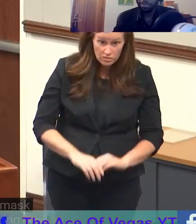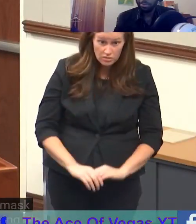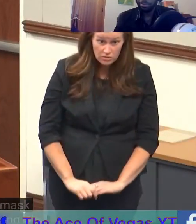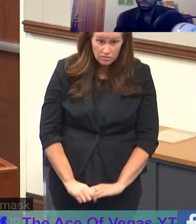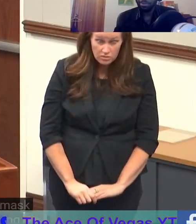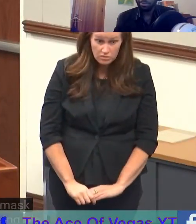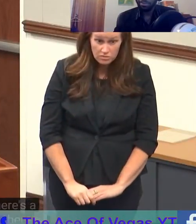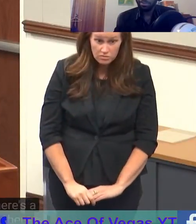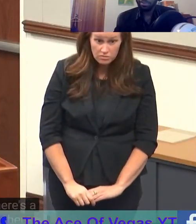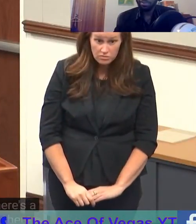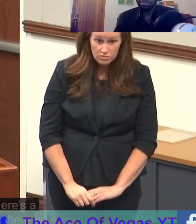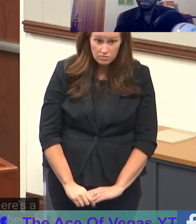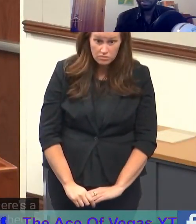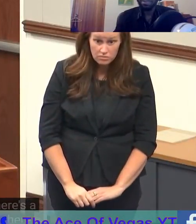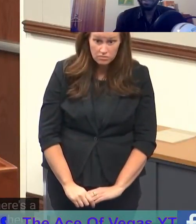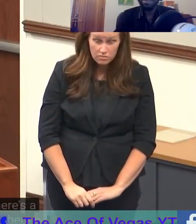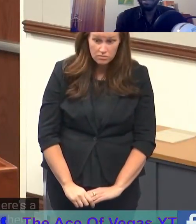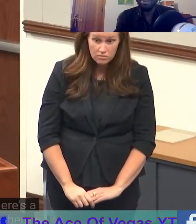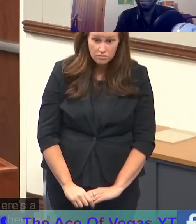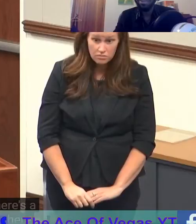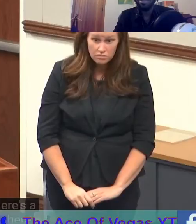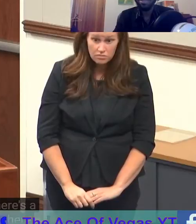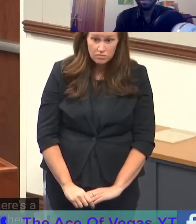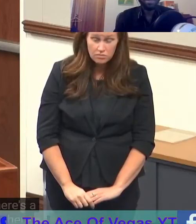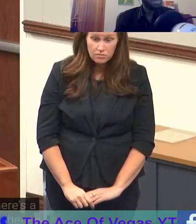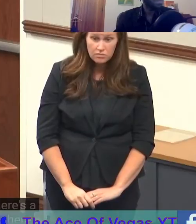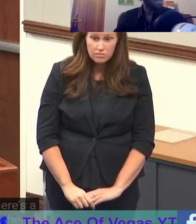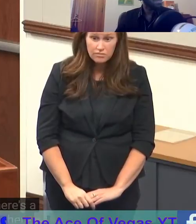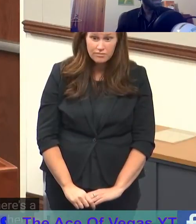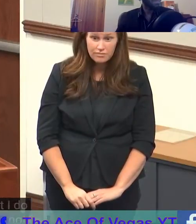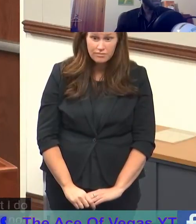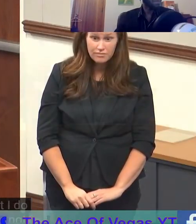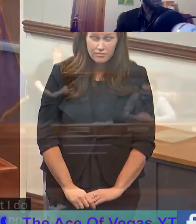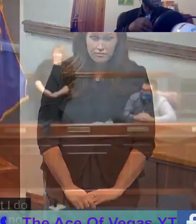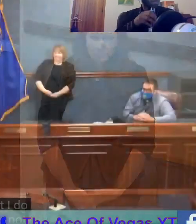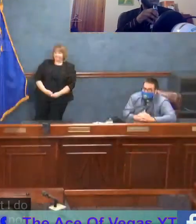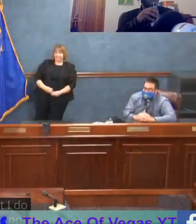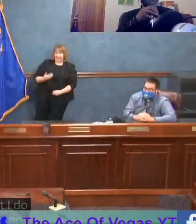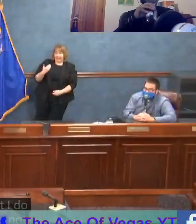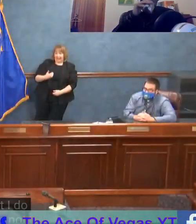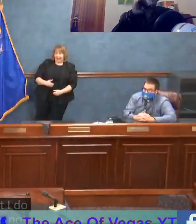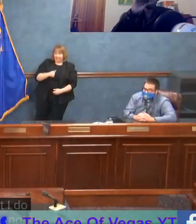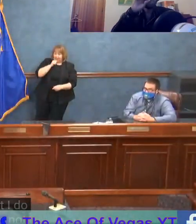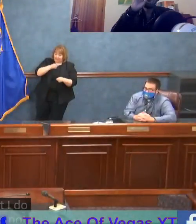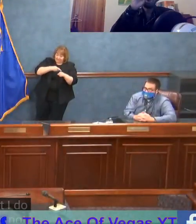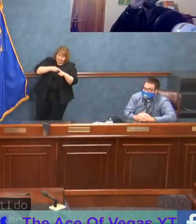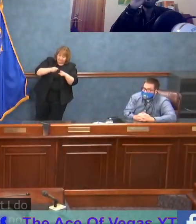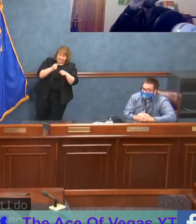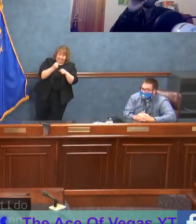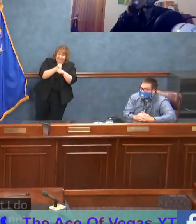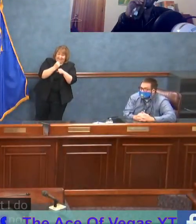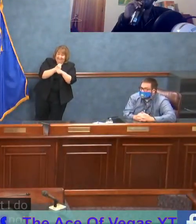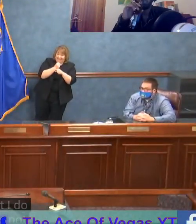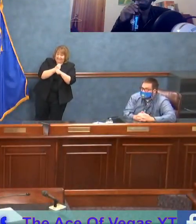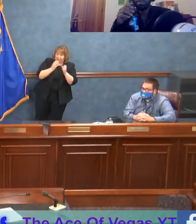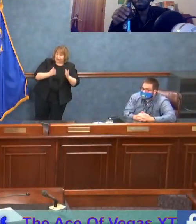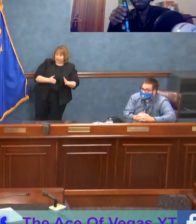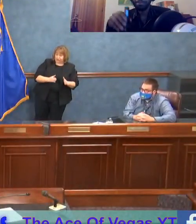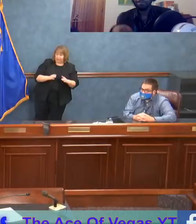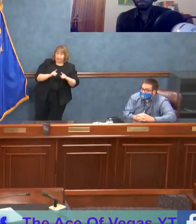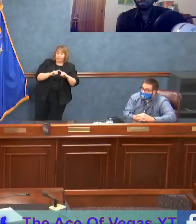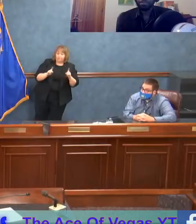there. So, not a statistician, but I do know that correlation is